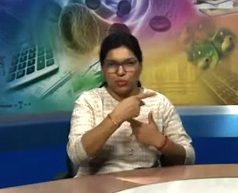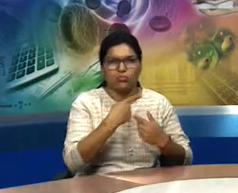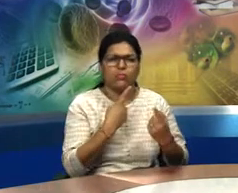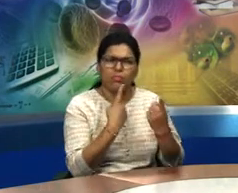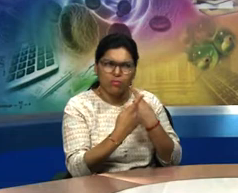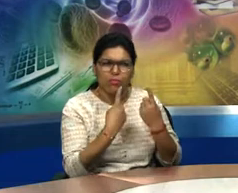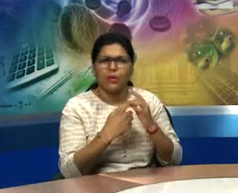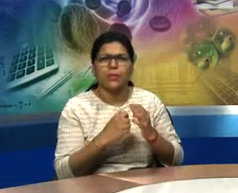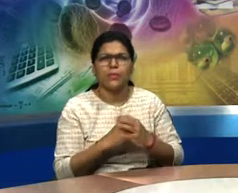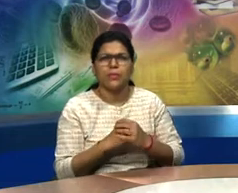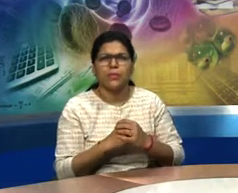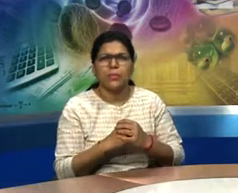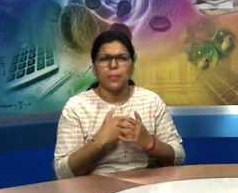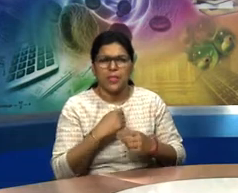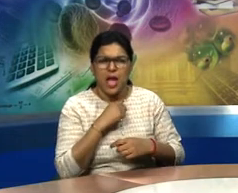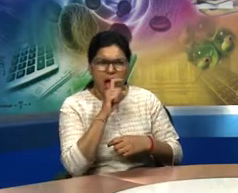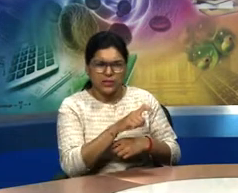Mahatma Gandhi and his cousin,